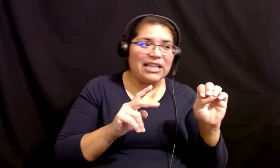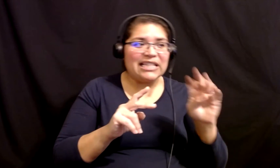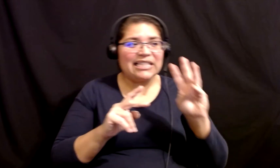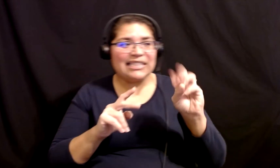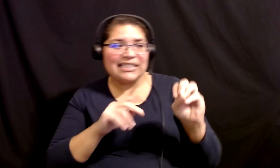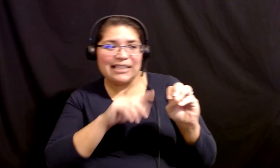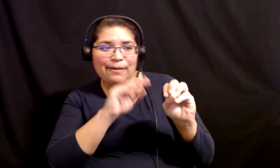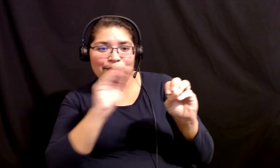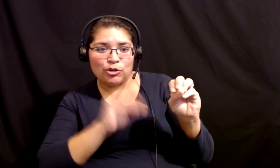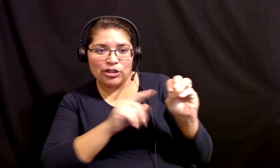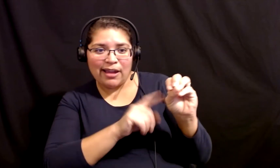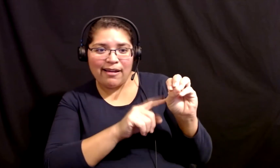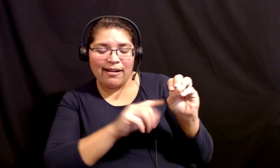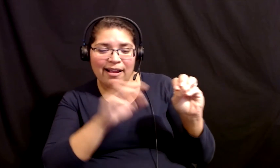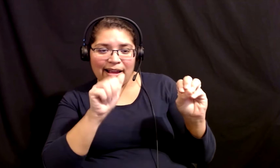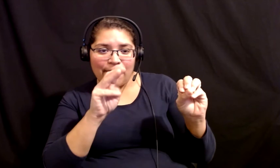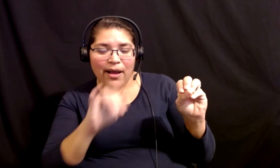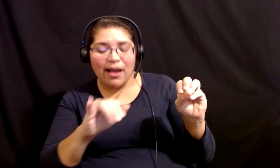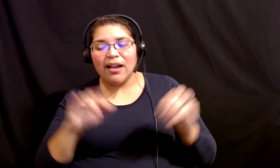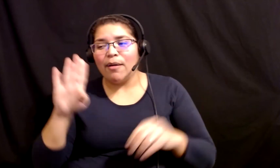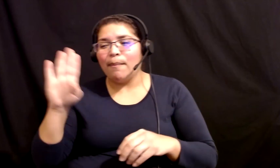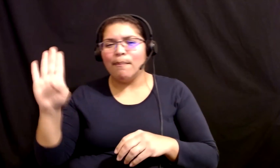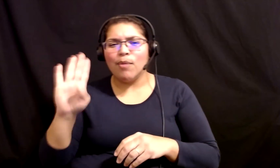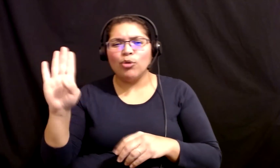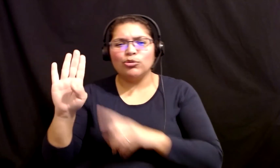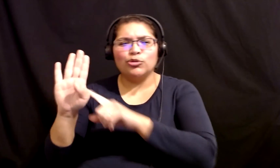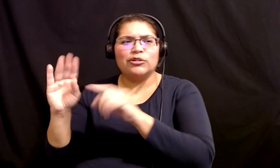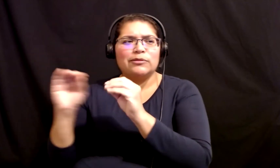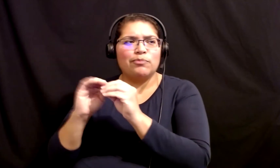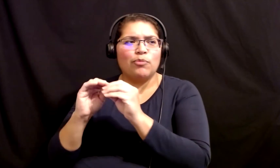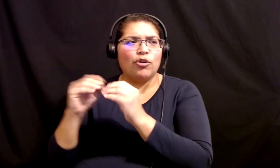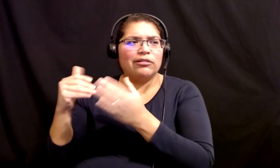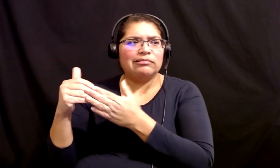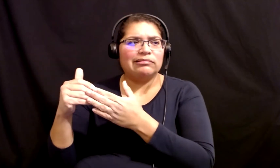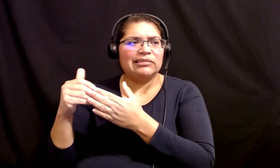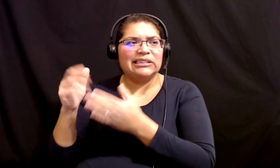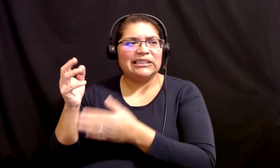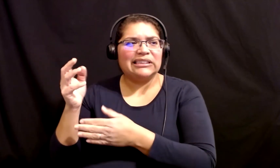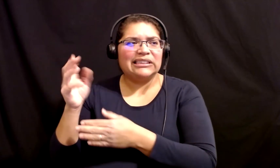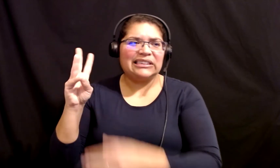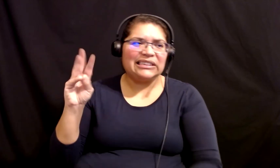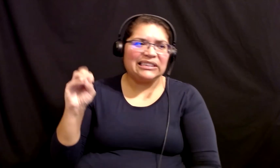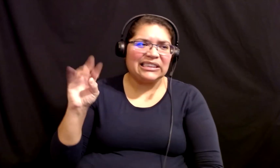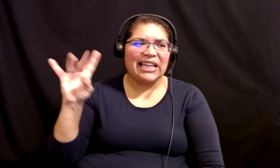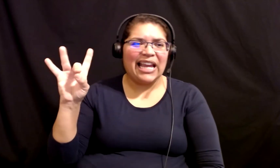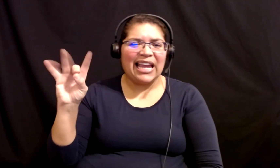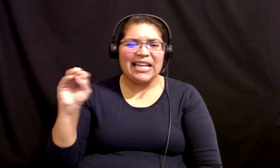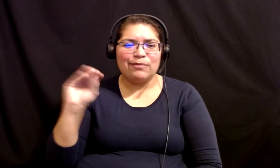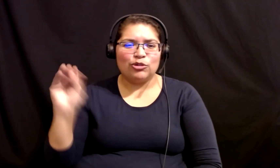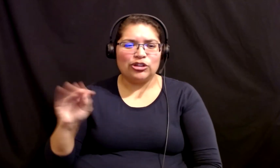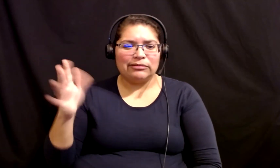AMI. In Boulder, it's a little bit closer to 60 to 80%.